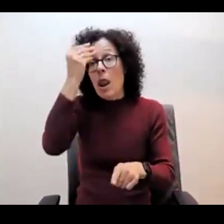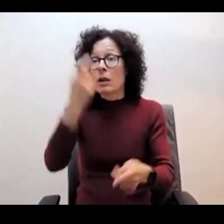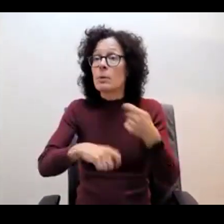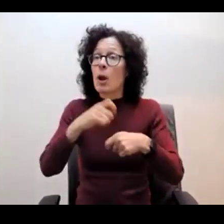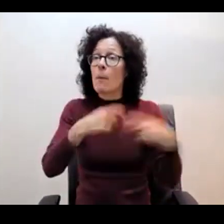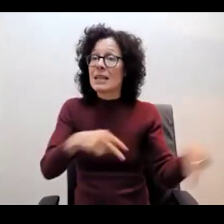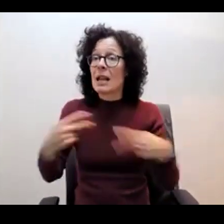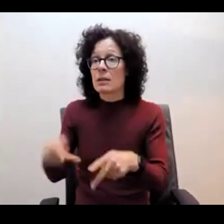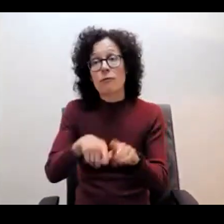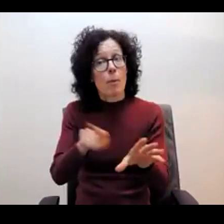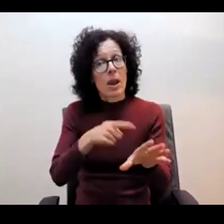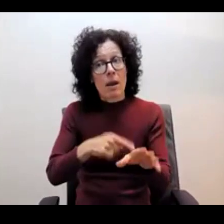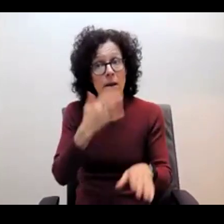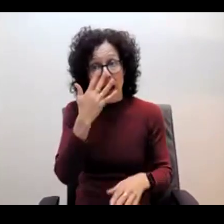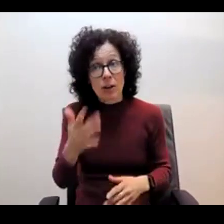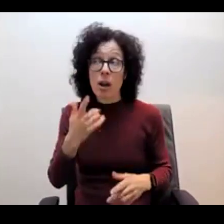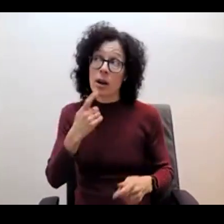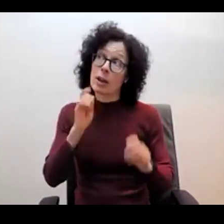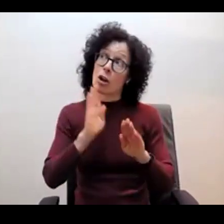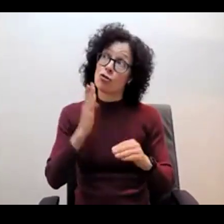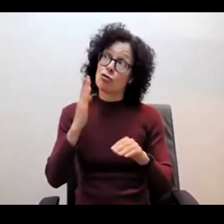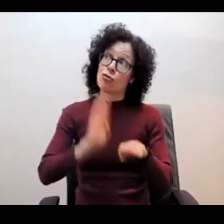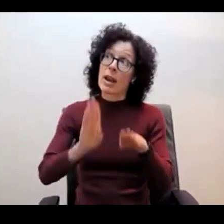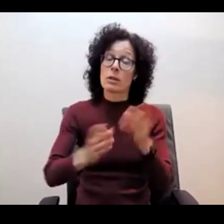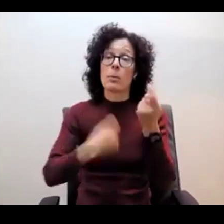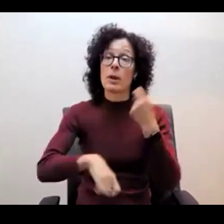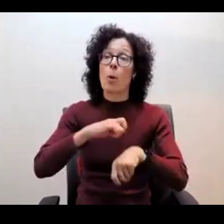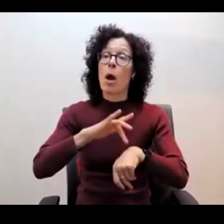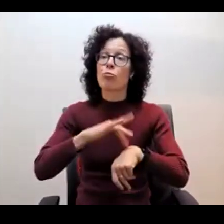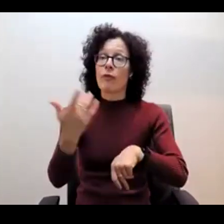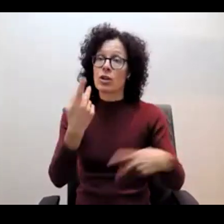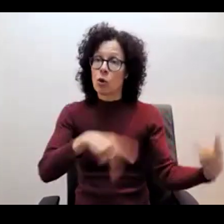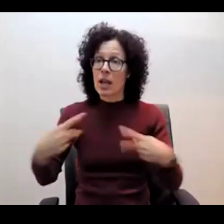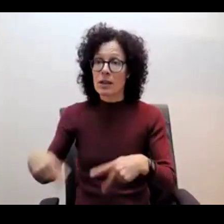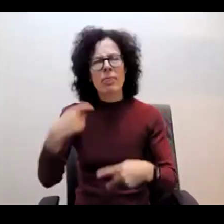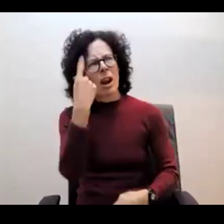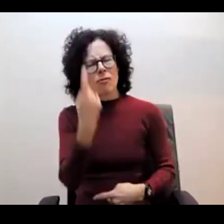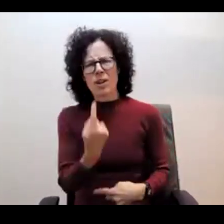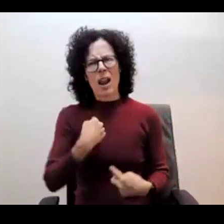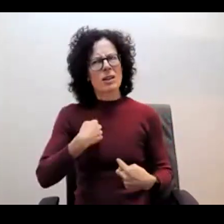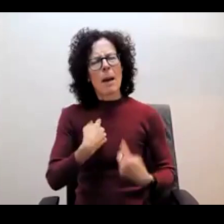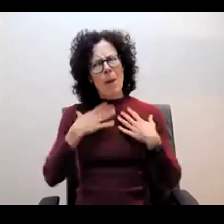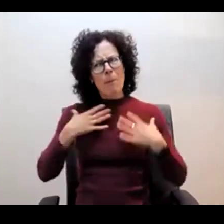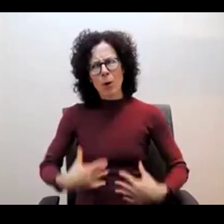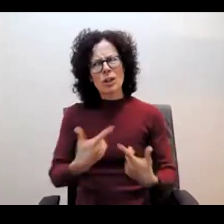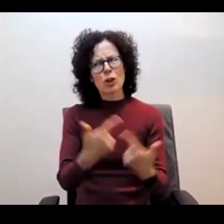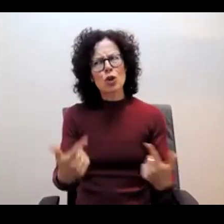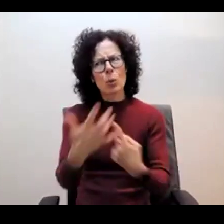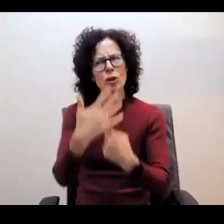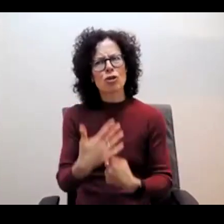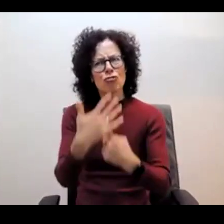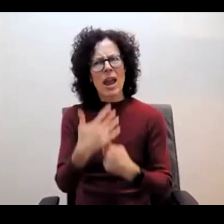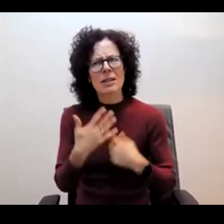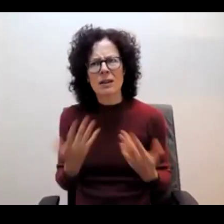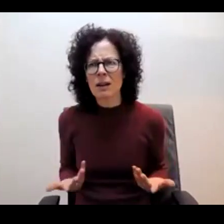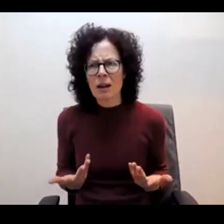dancer until I realized I didn't want to put my body under this amount of stress for just the